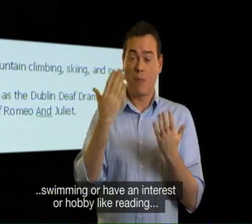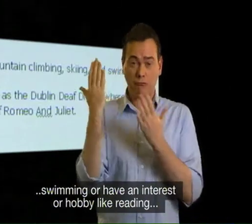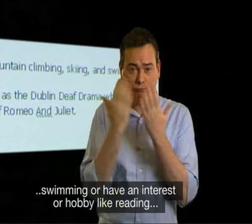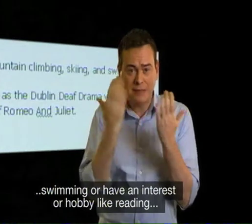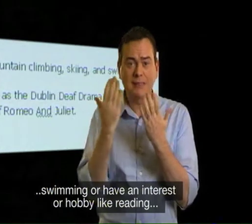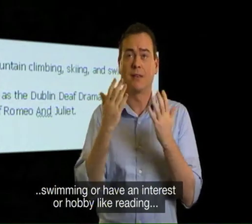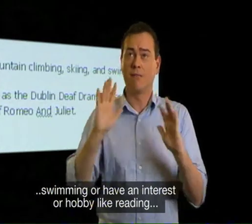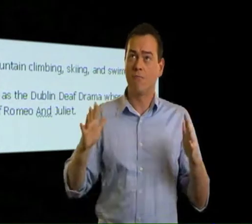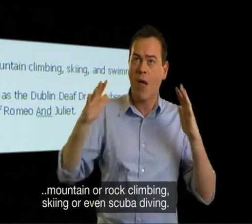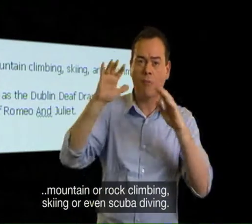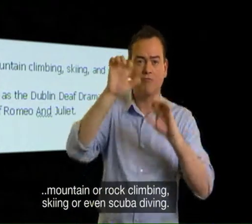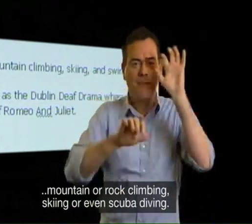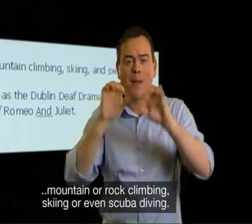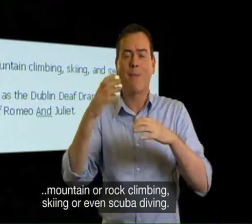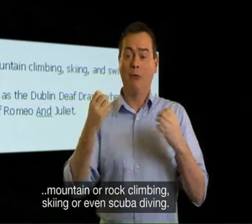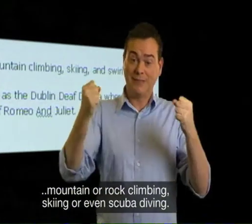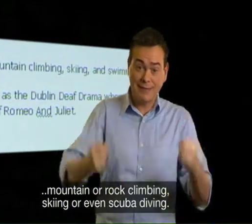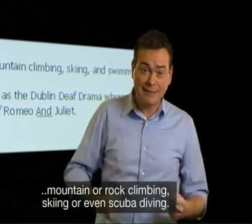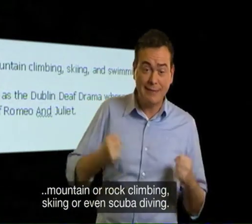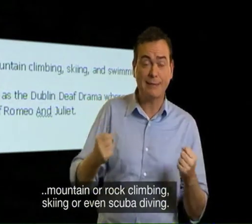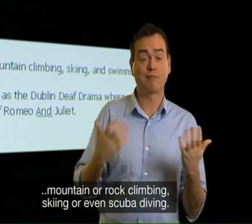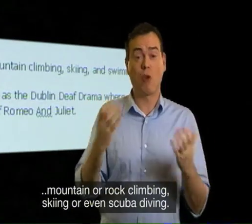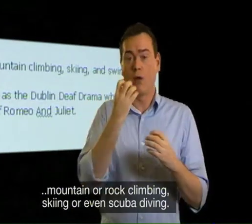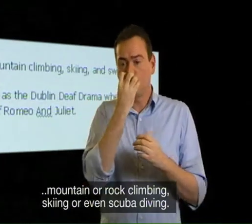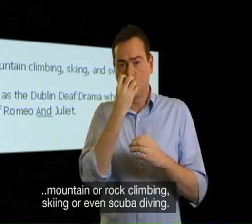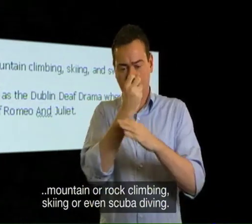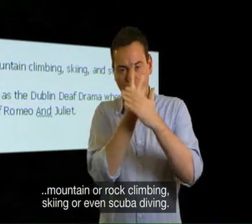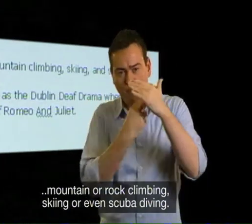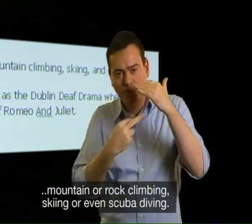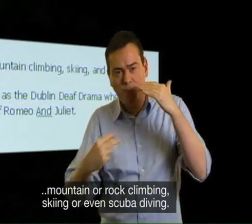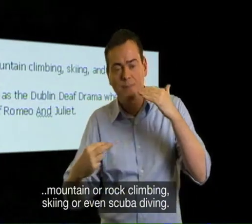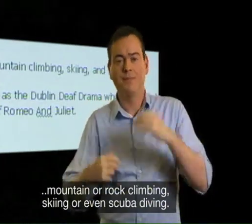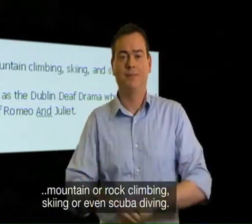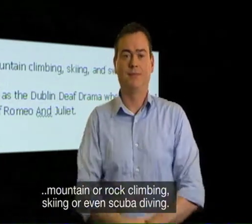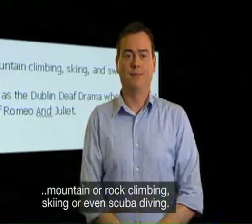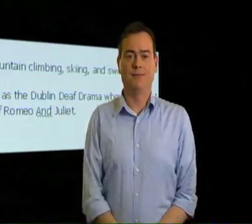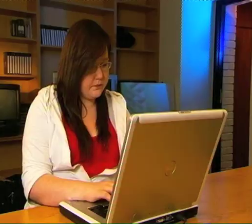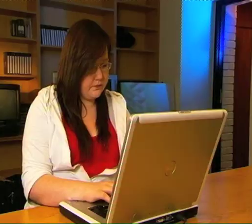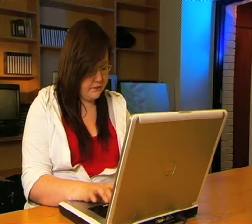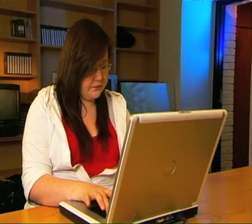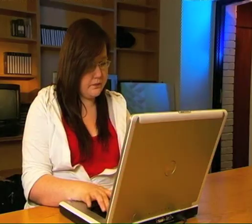reading, mountain or rock climbing, skiing, or even scuba diving.